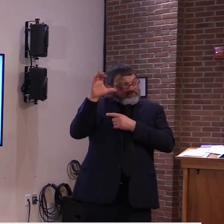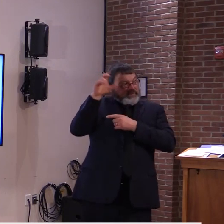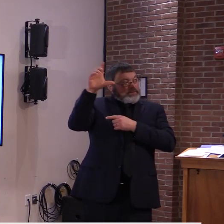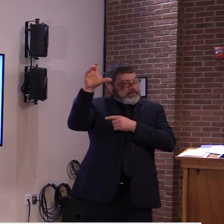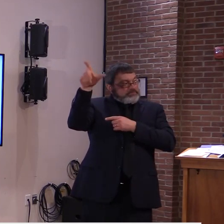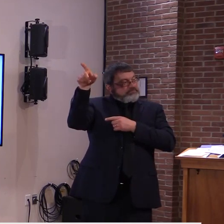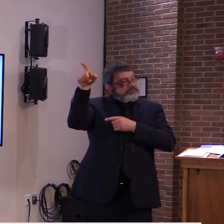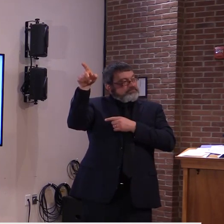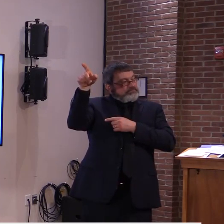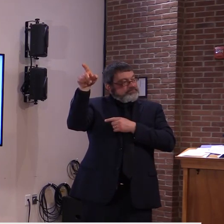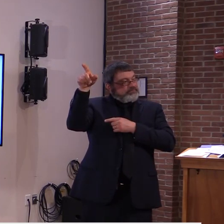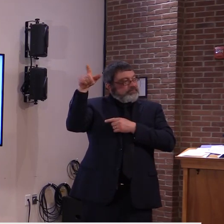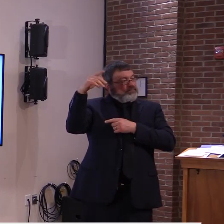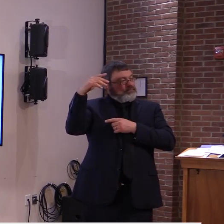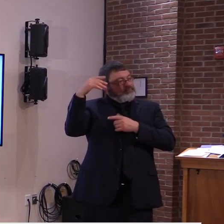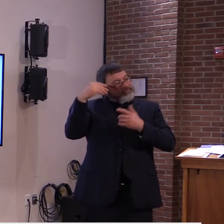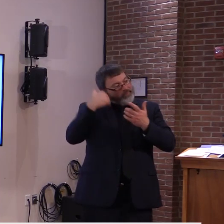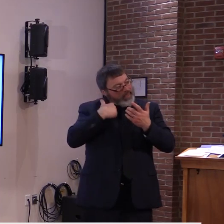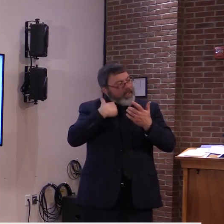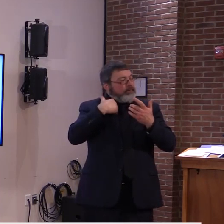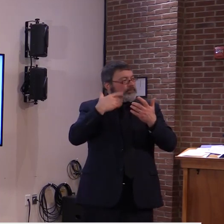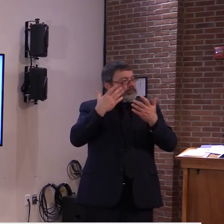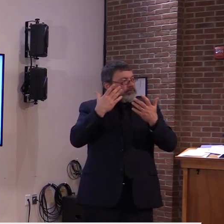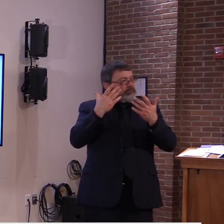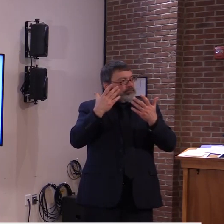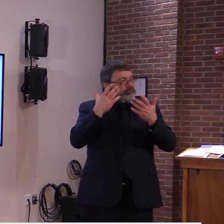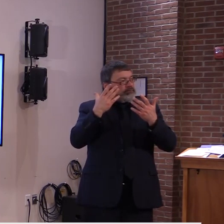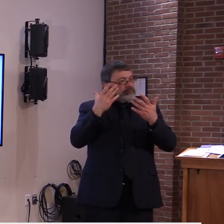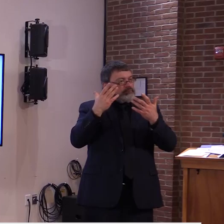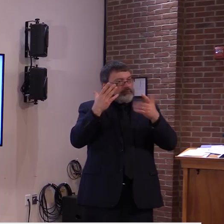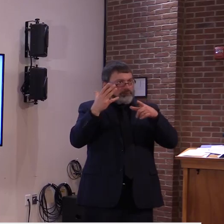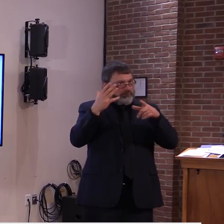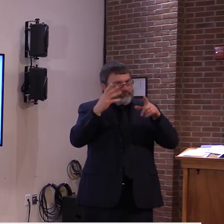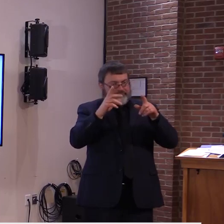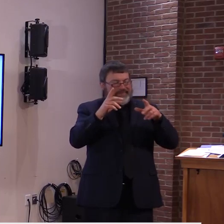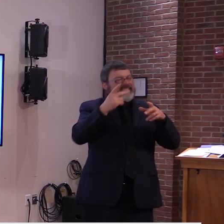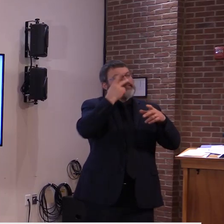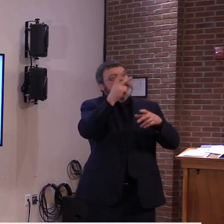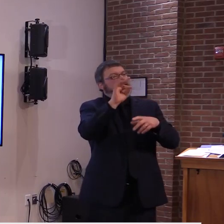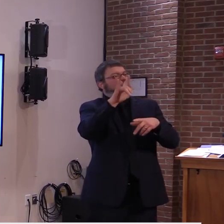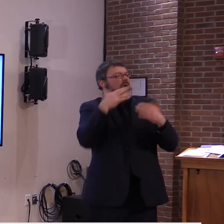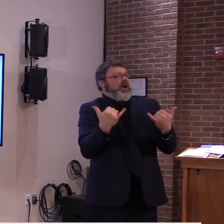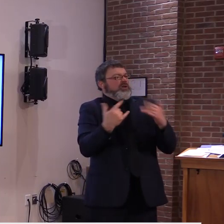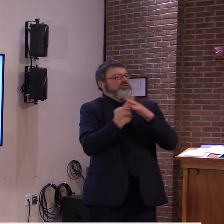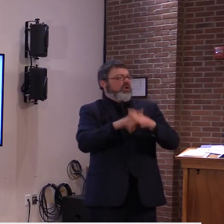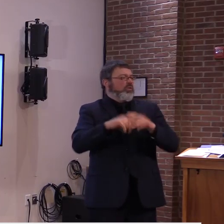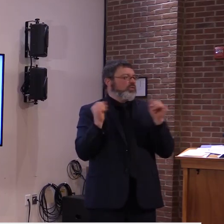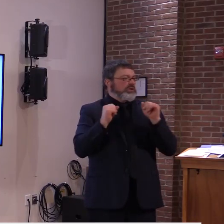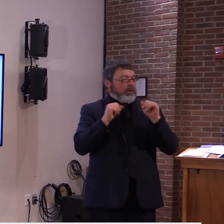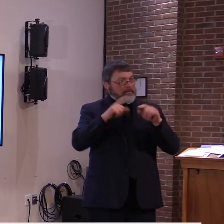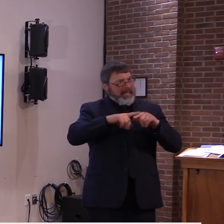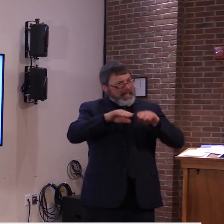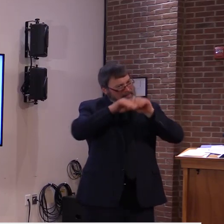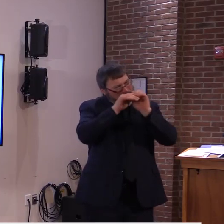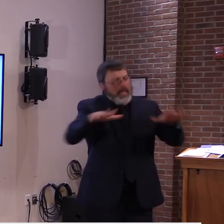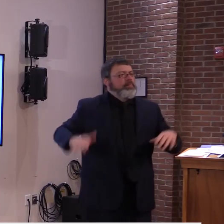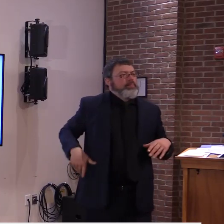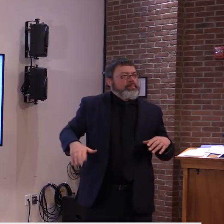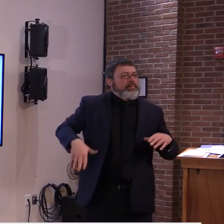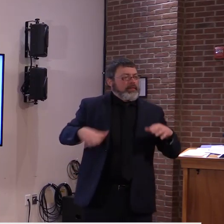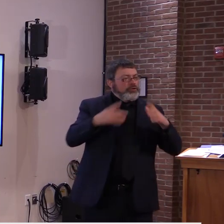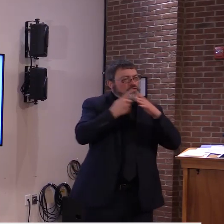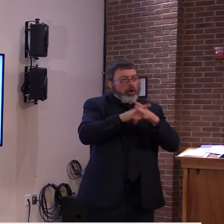occasional case here or there. It's not in every region of the state. It's certainly not widespread throughout the state. And that's pretty